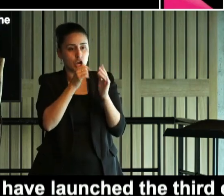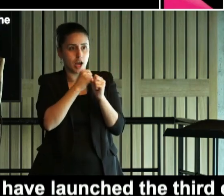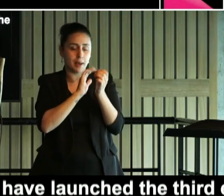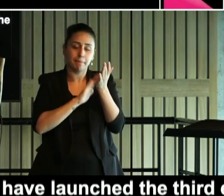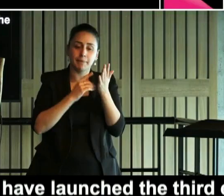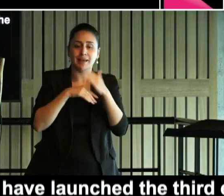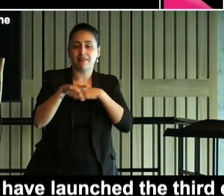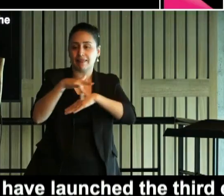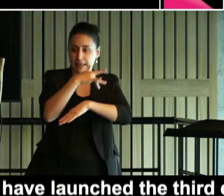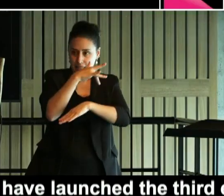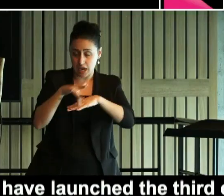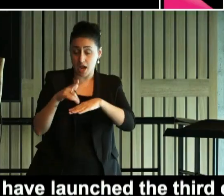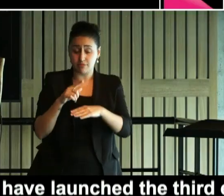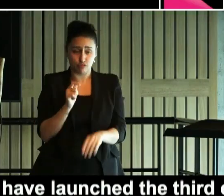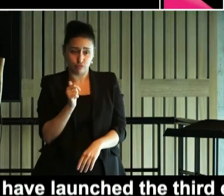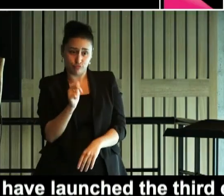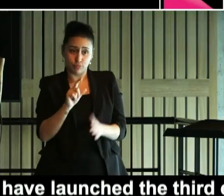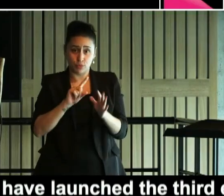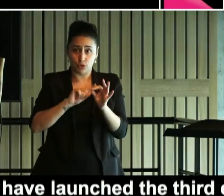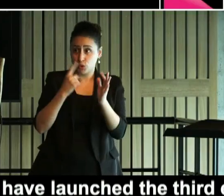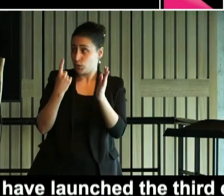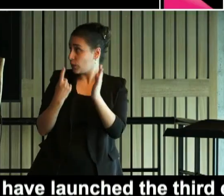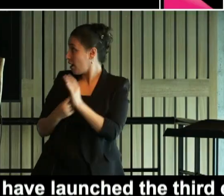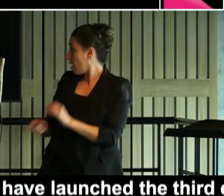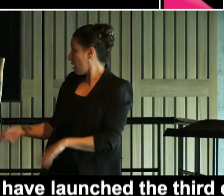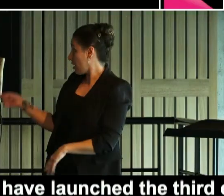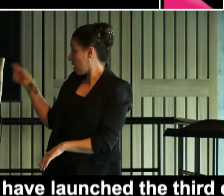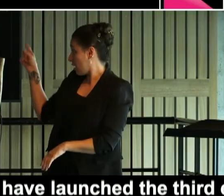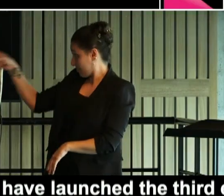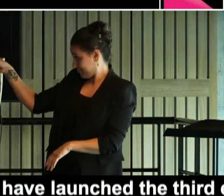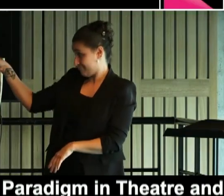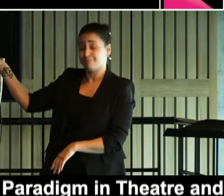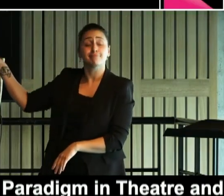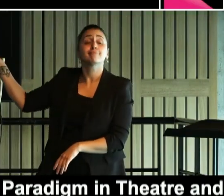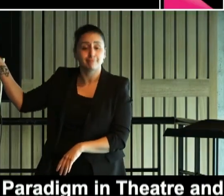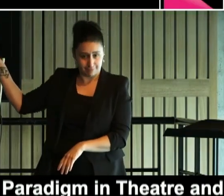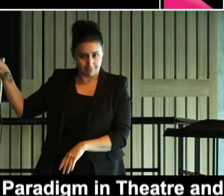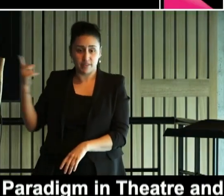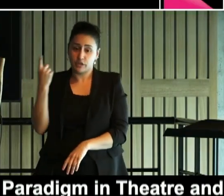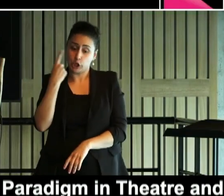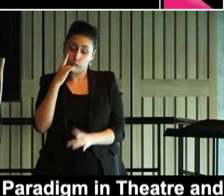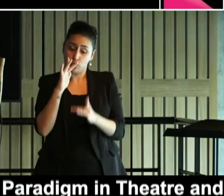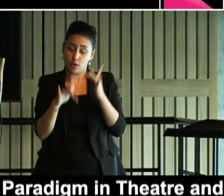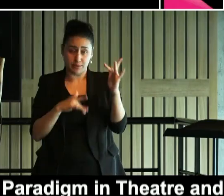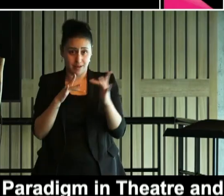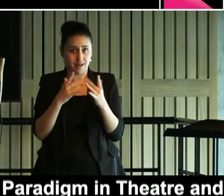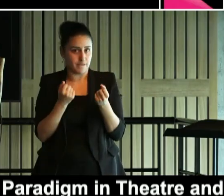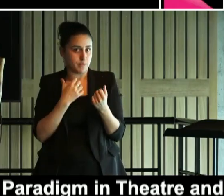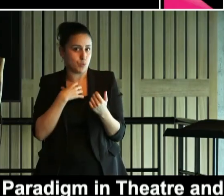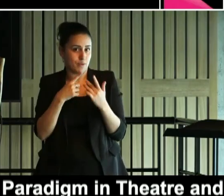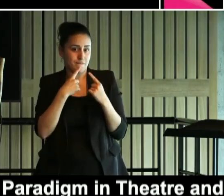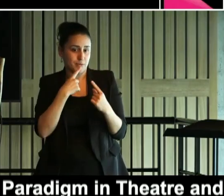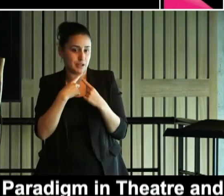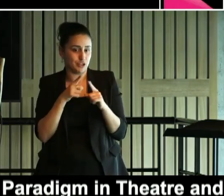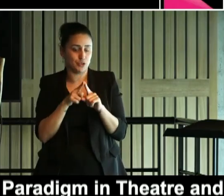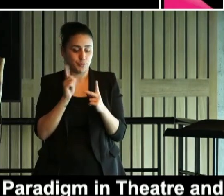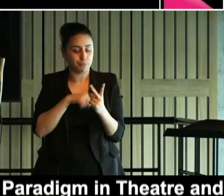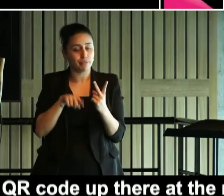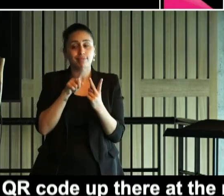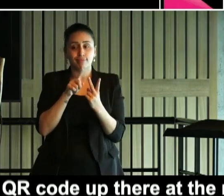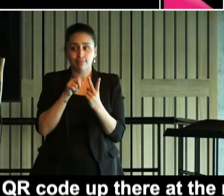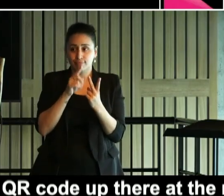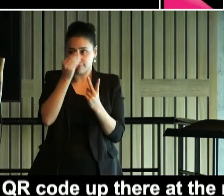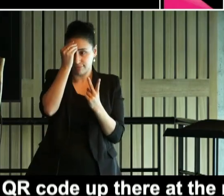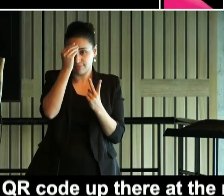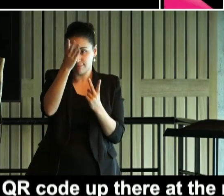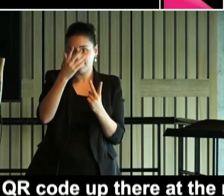online. You can scan the QR code that is up there at the moment, or check out our website for more info. I also wanted to let you know about